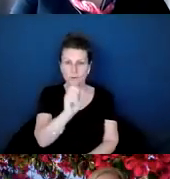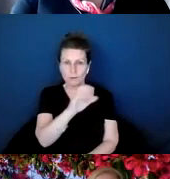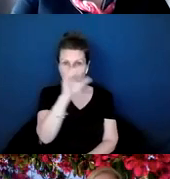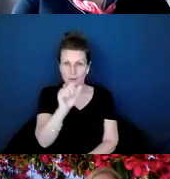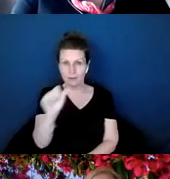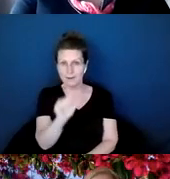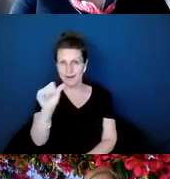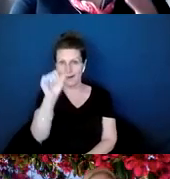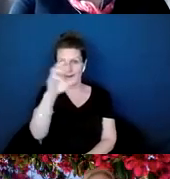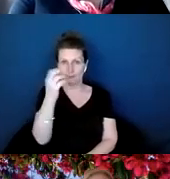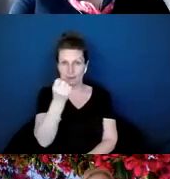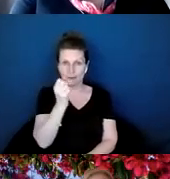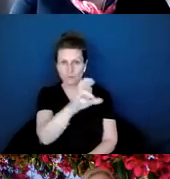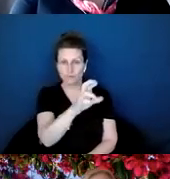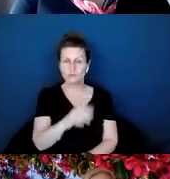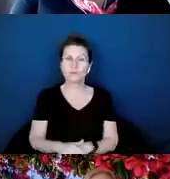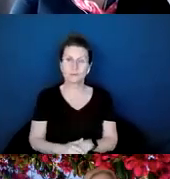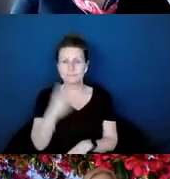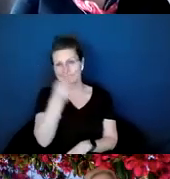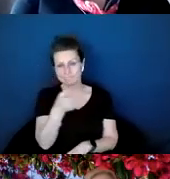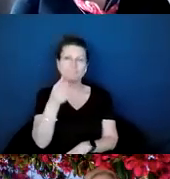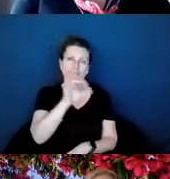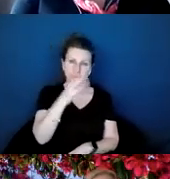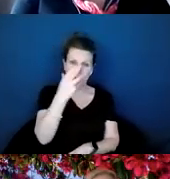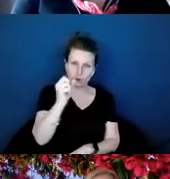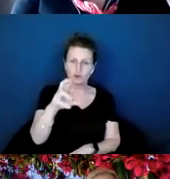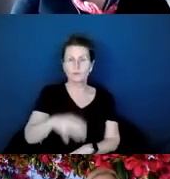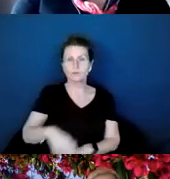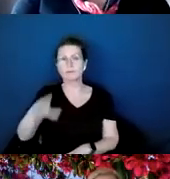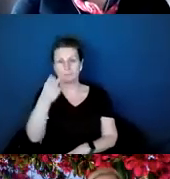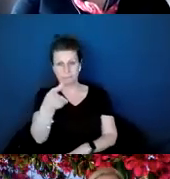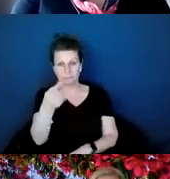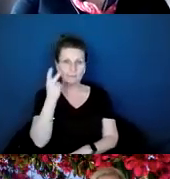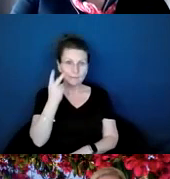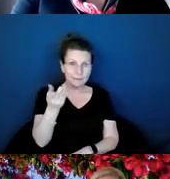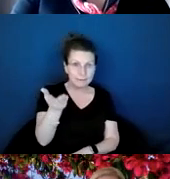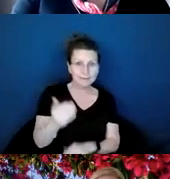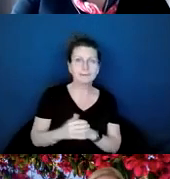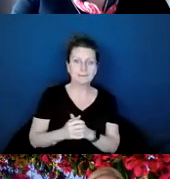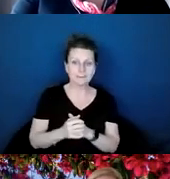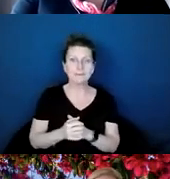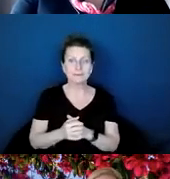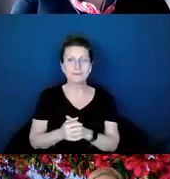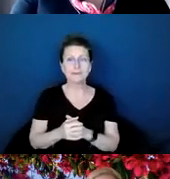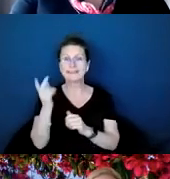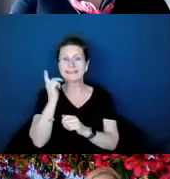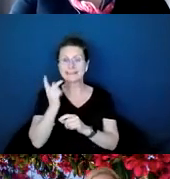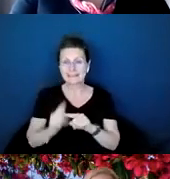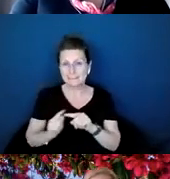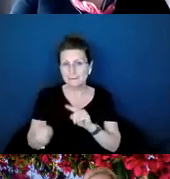www.yorku.ca/research, /research. Read Brainstorm, a special edition of YFAL for compelling stories about the